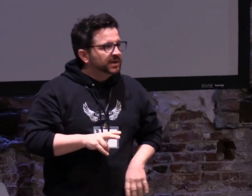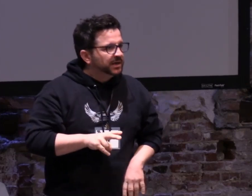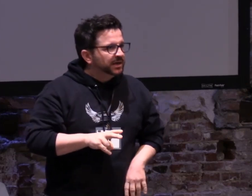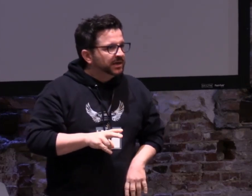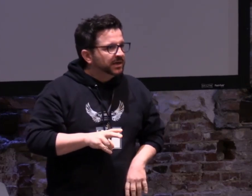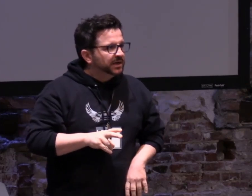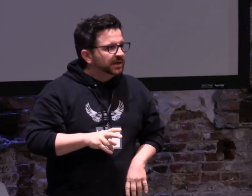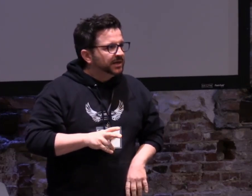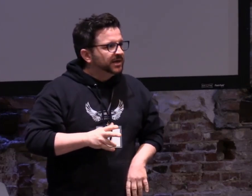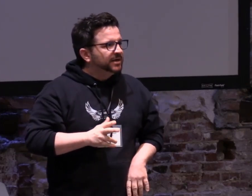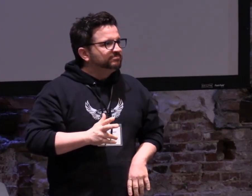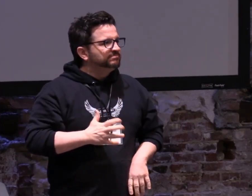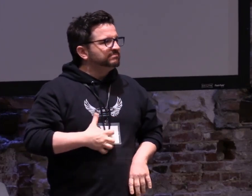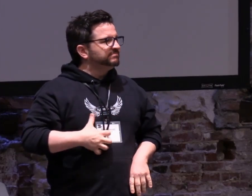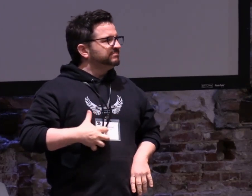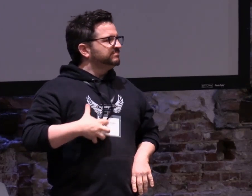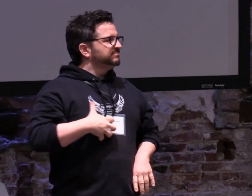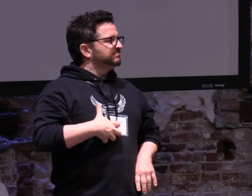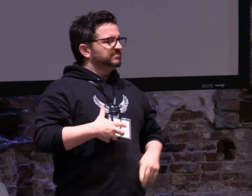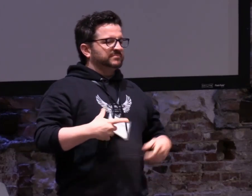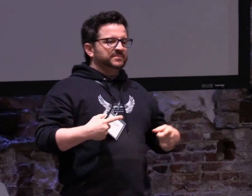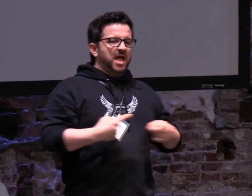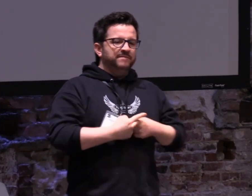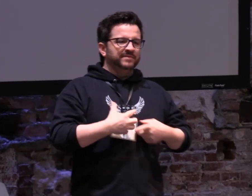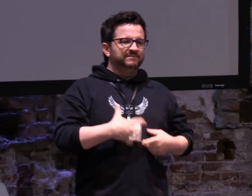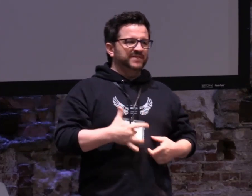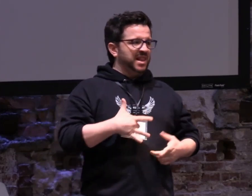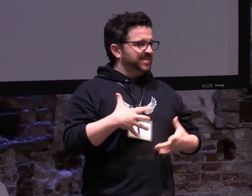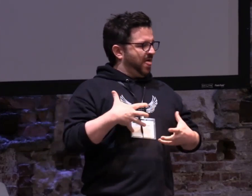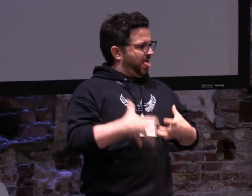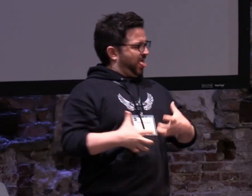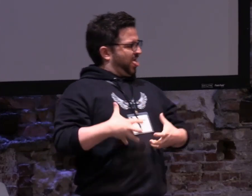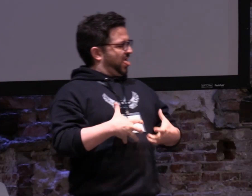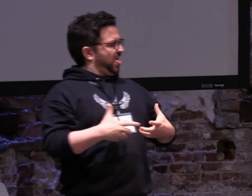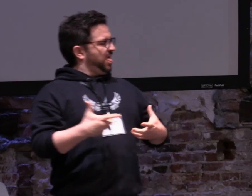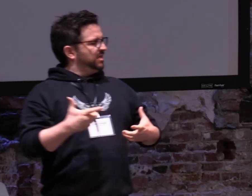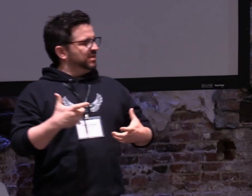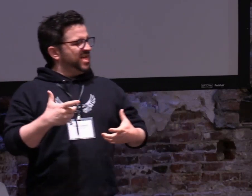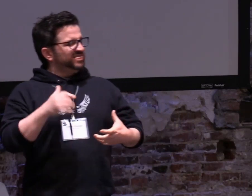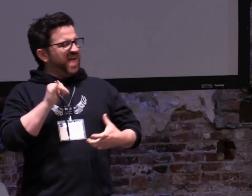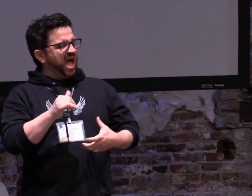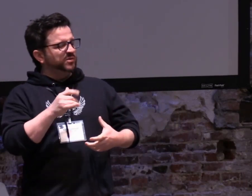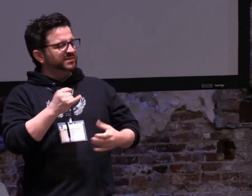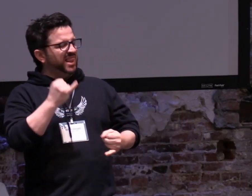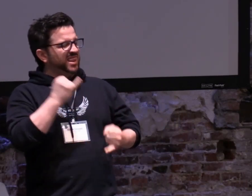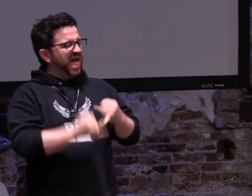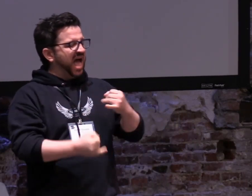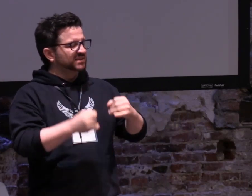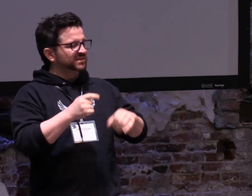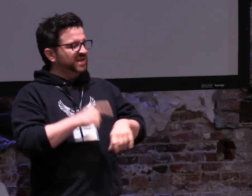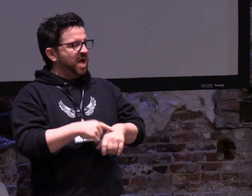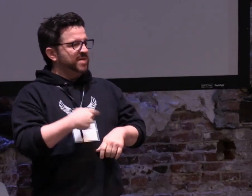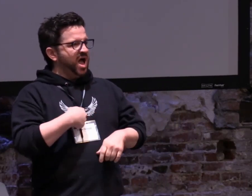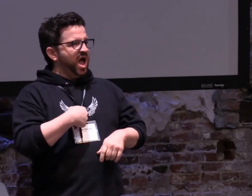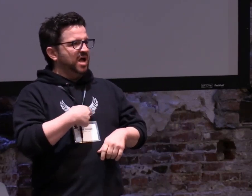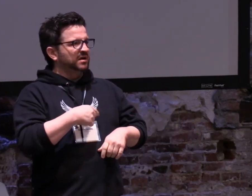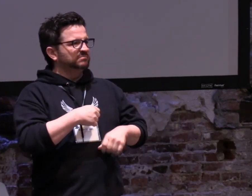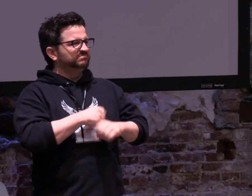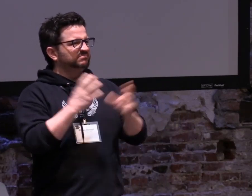was that general audiences thought that this was great work, even though I was using my